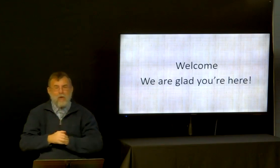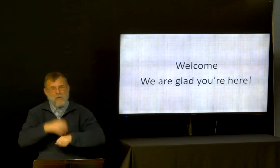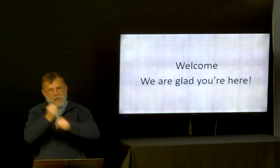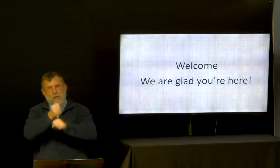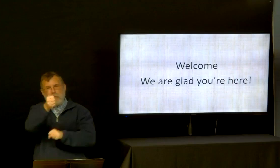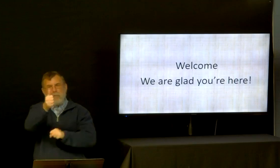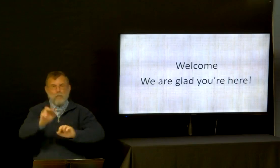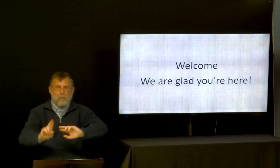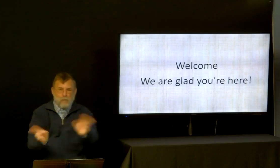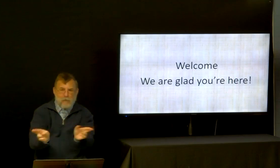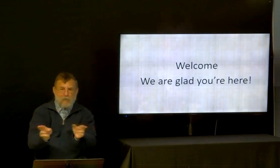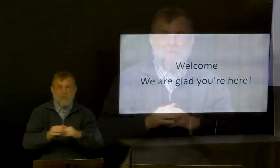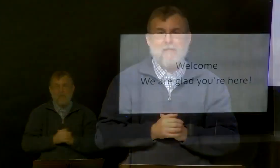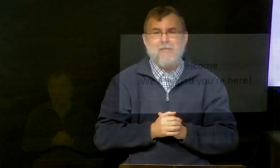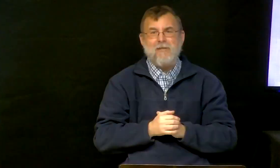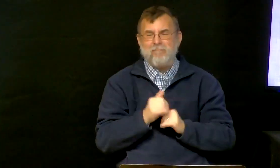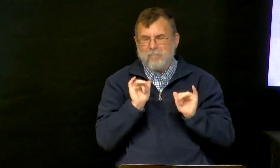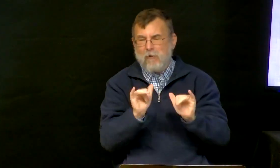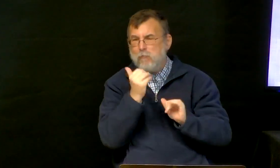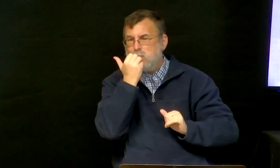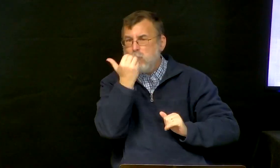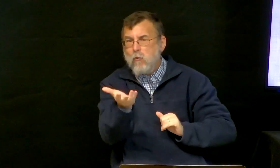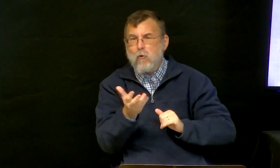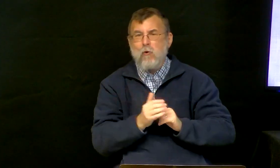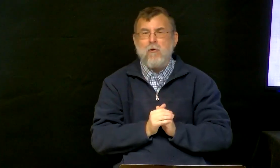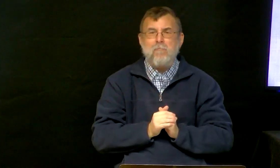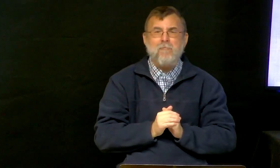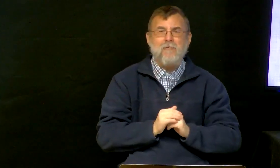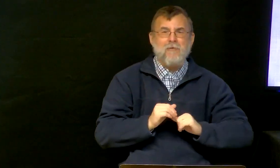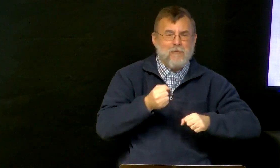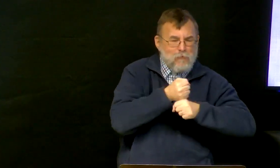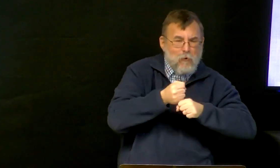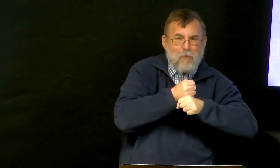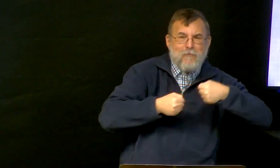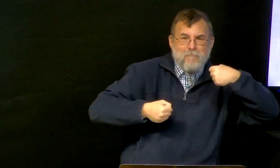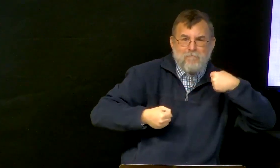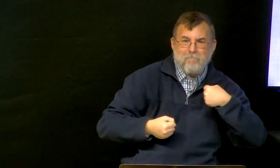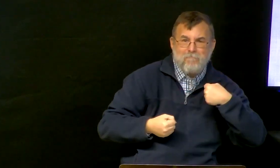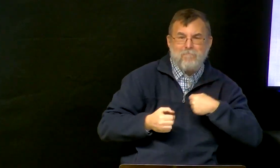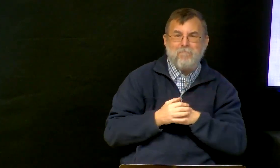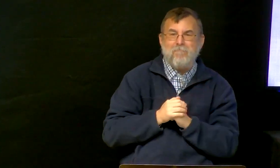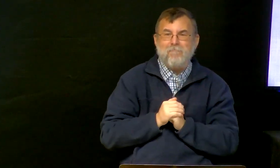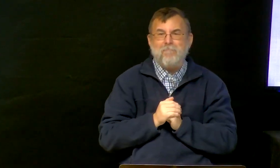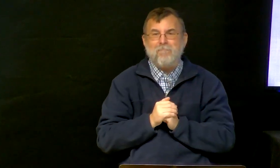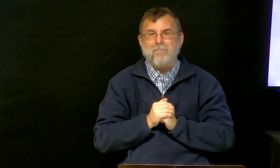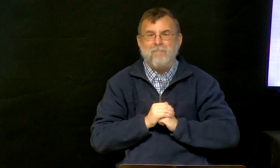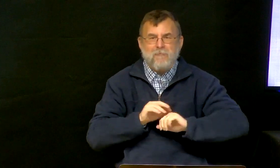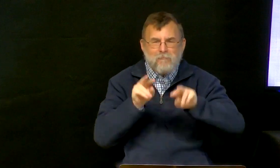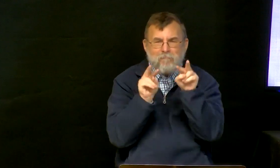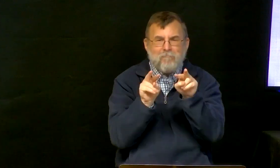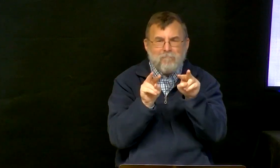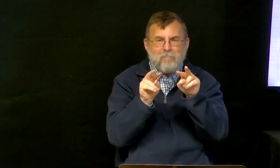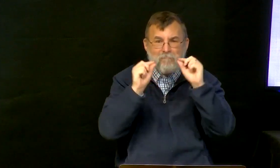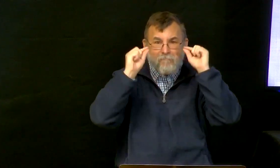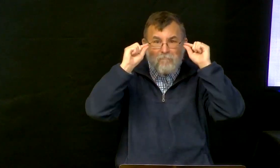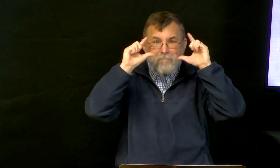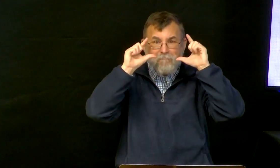Wherever you are, we want you to get ready. Keep yourself warm, get your coffee there, whatever you're drinking,